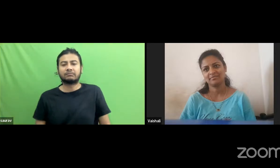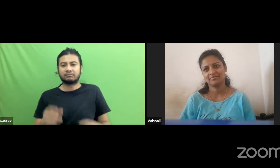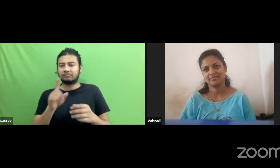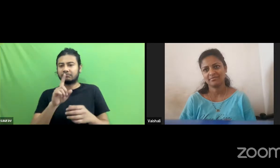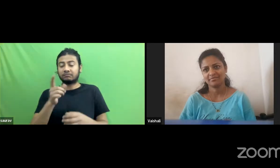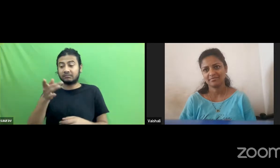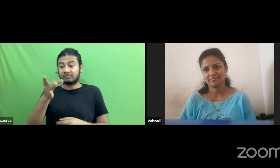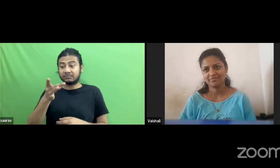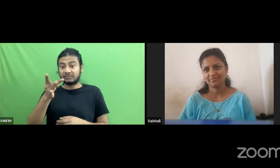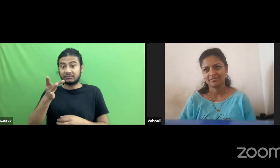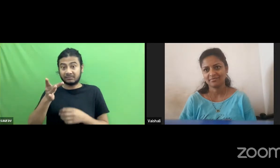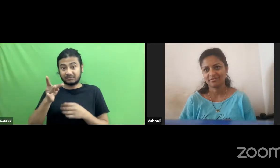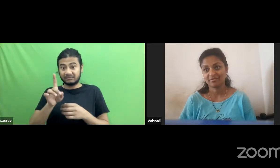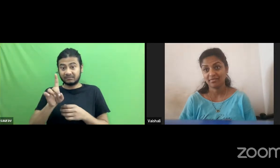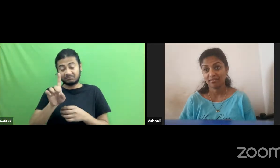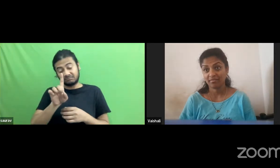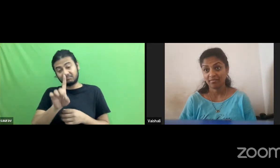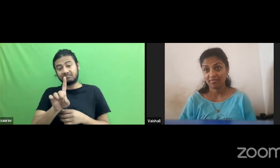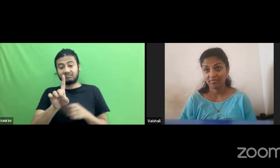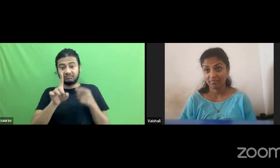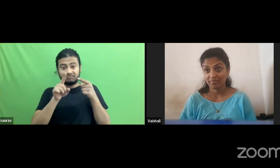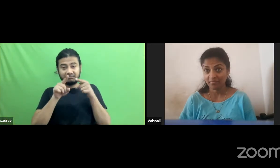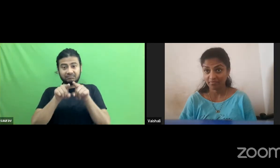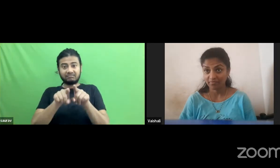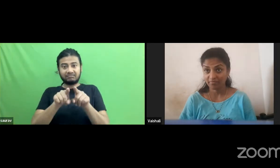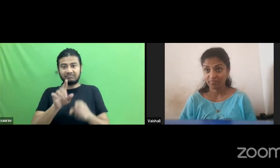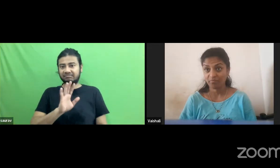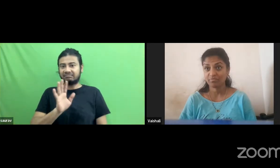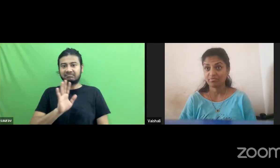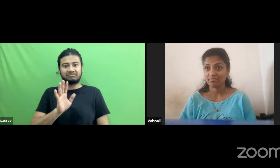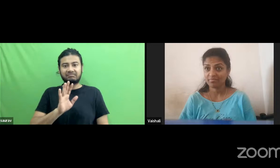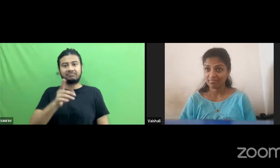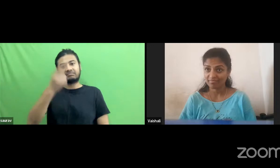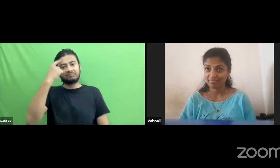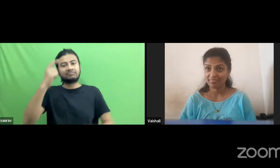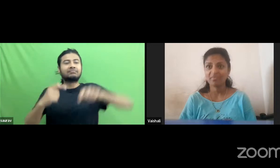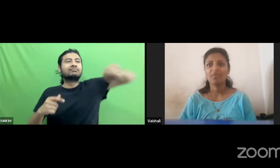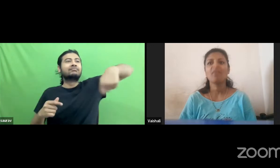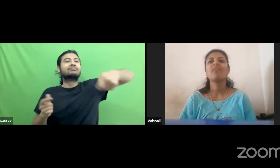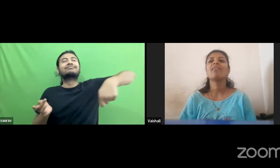phone, no kitchen work. Chanting means only chanting.